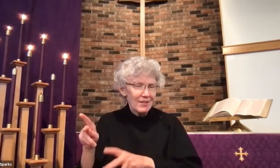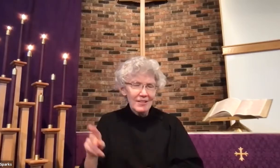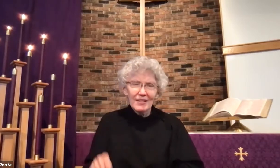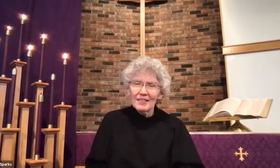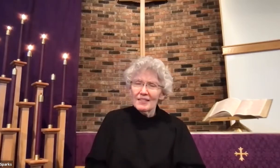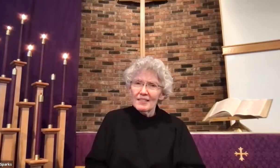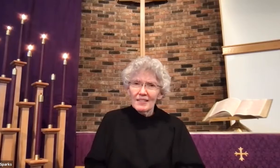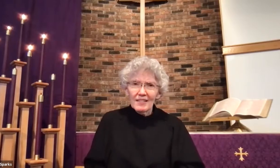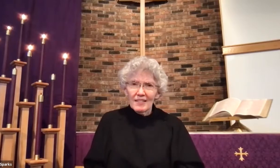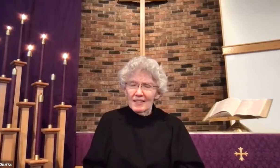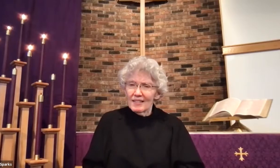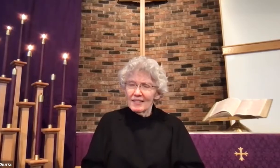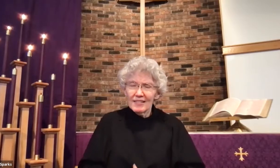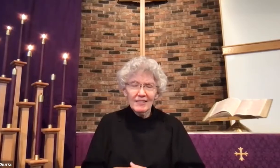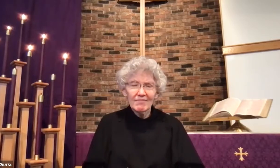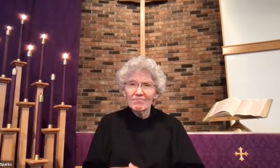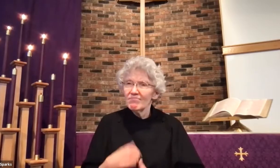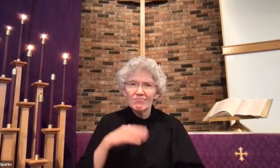and begged him to come in.